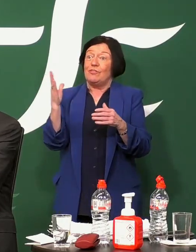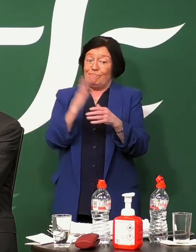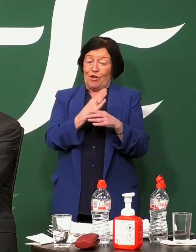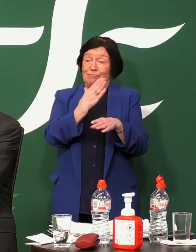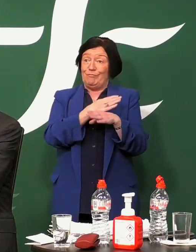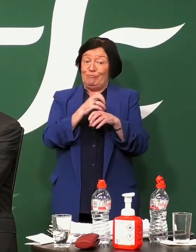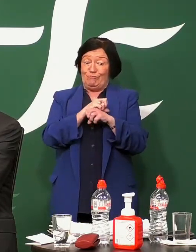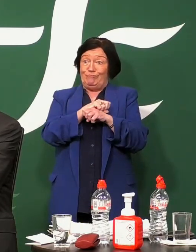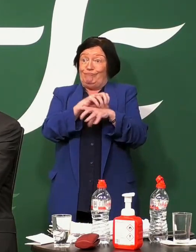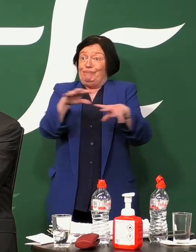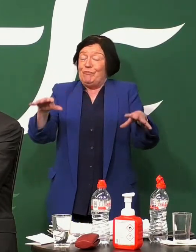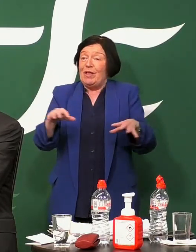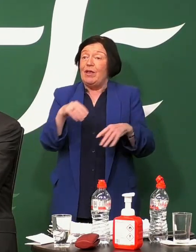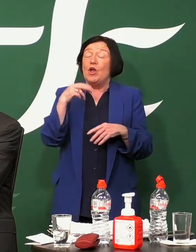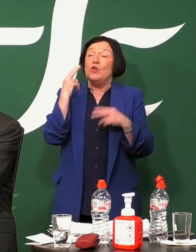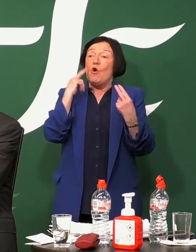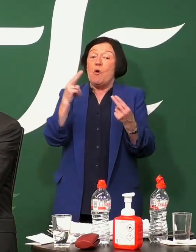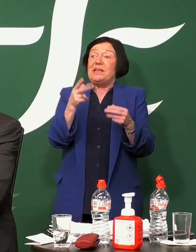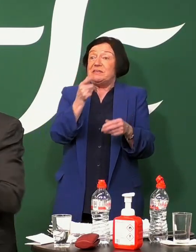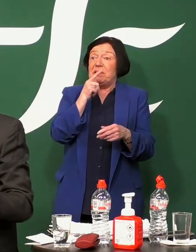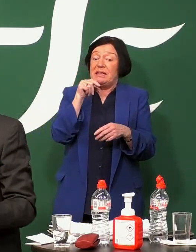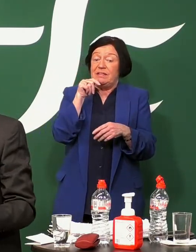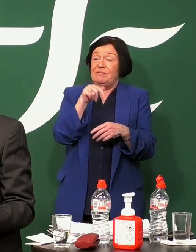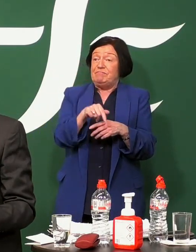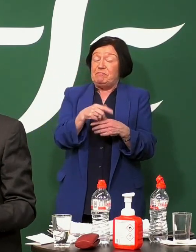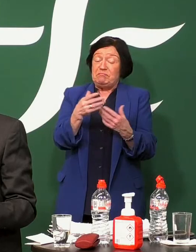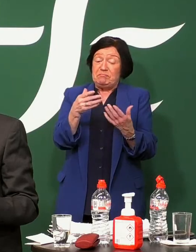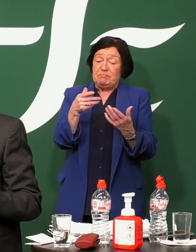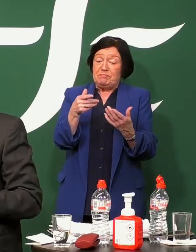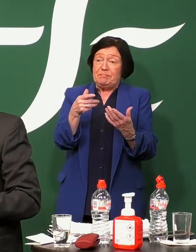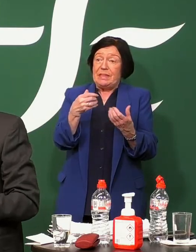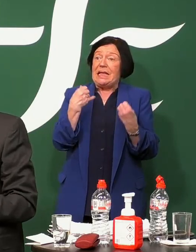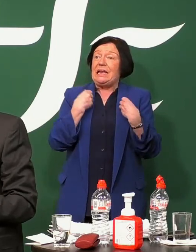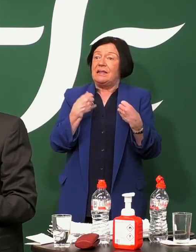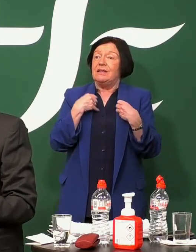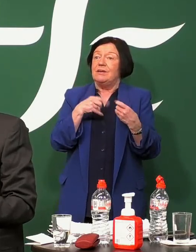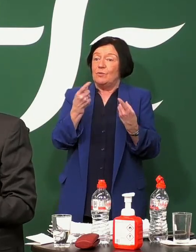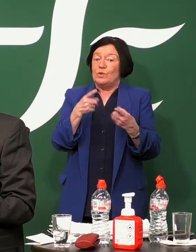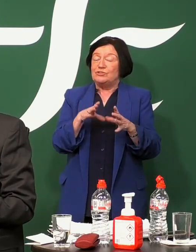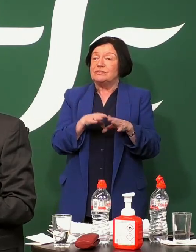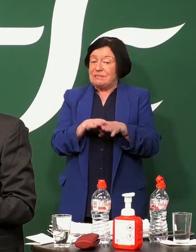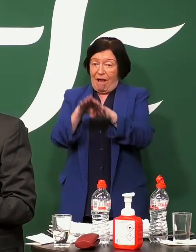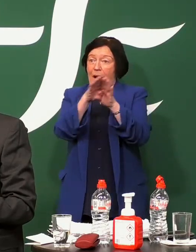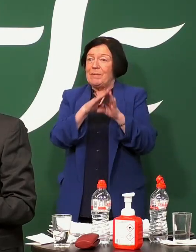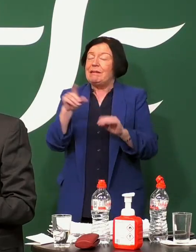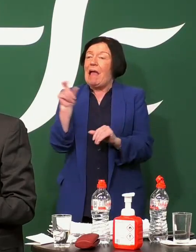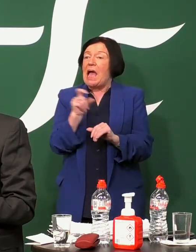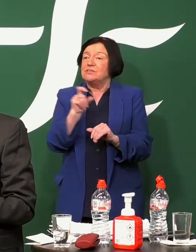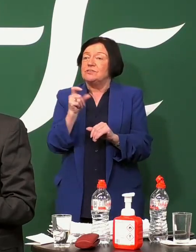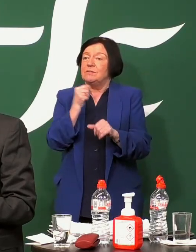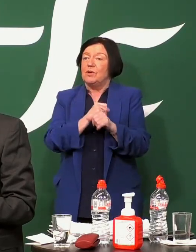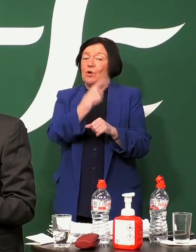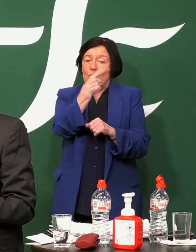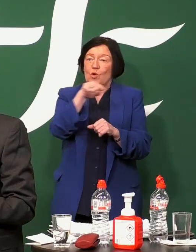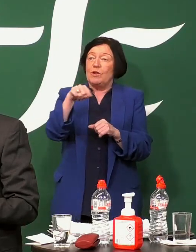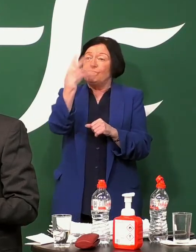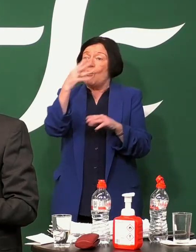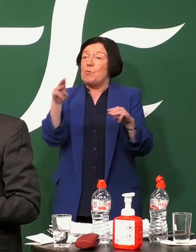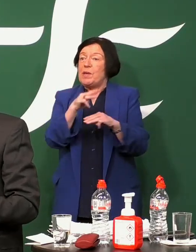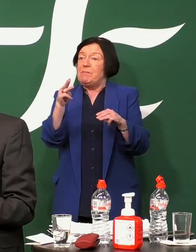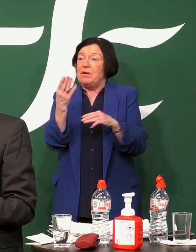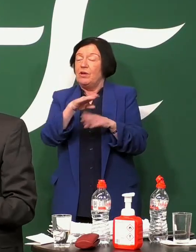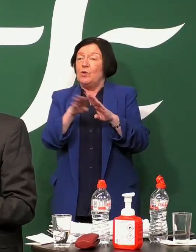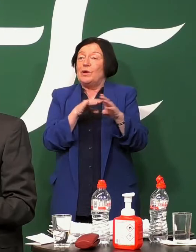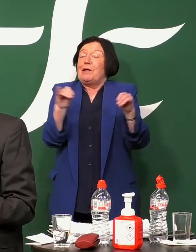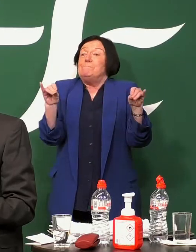And unfortunately, normally speaking, that condition, which is a common condition, common cancer, about 1 in 4 people present